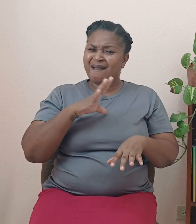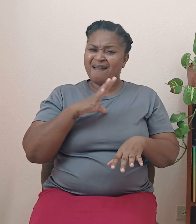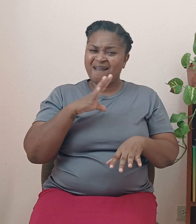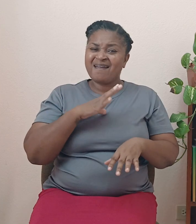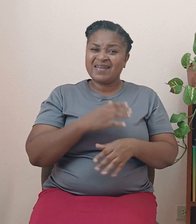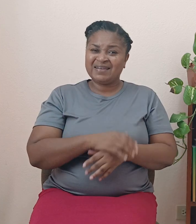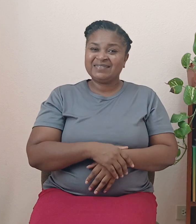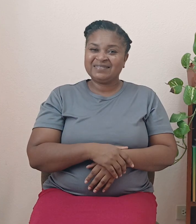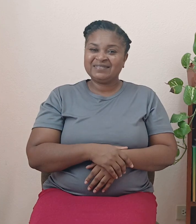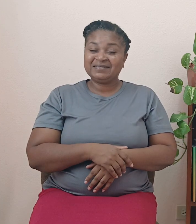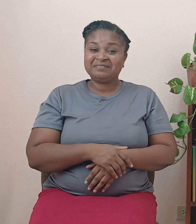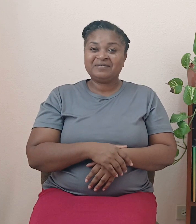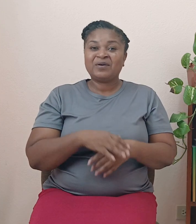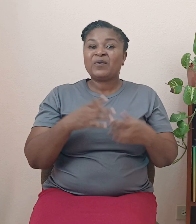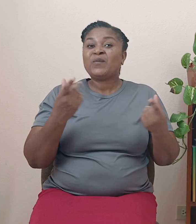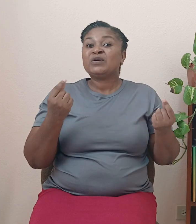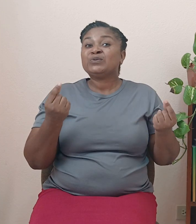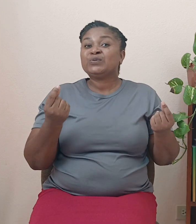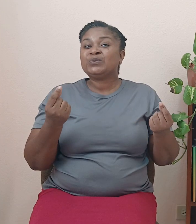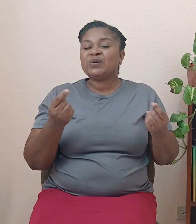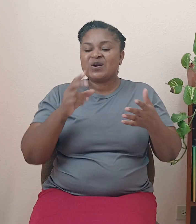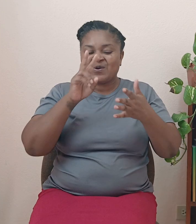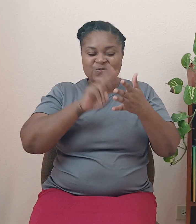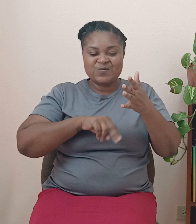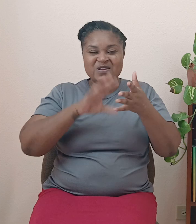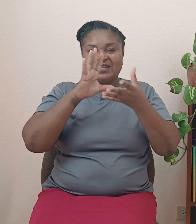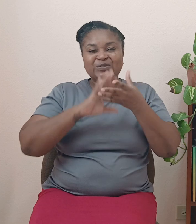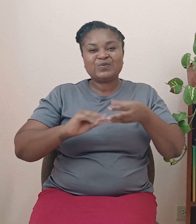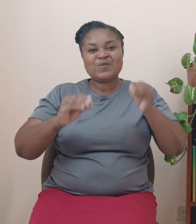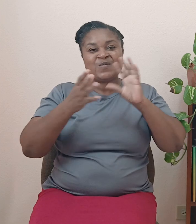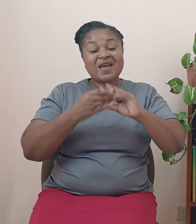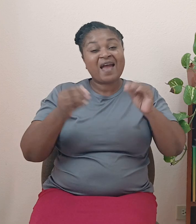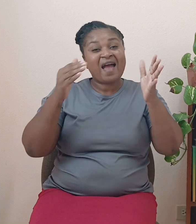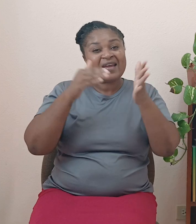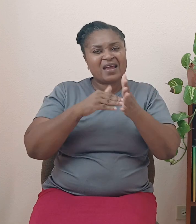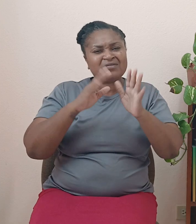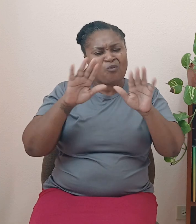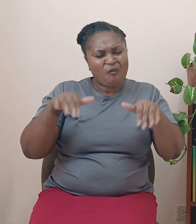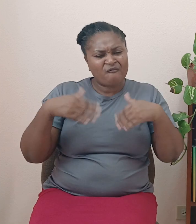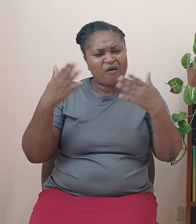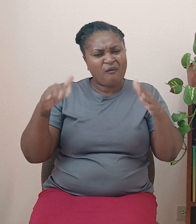Read the story again and try next time to get them all.